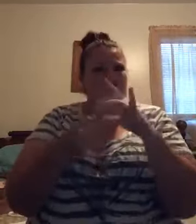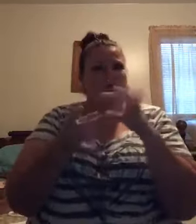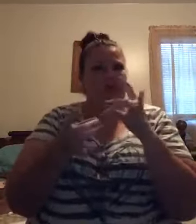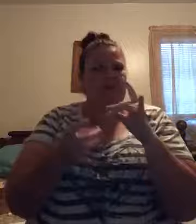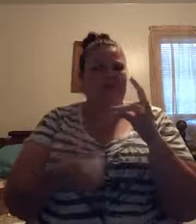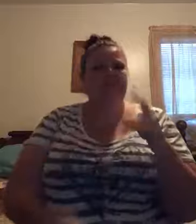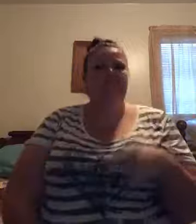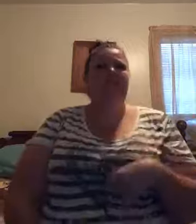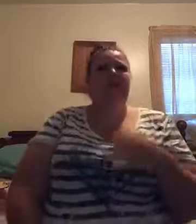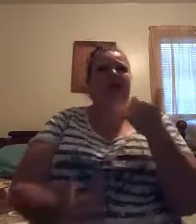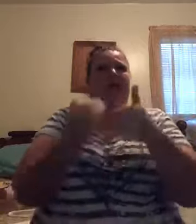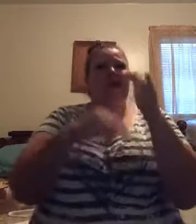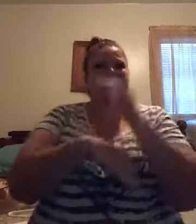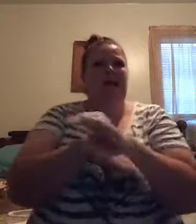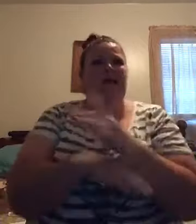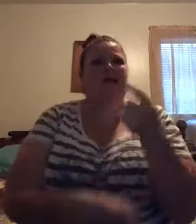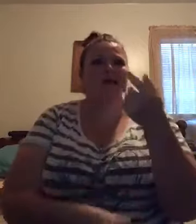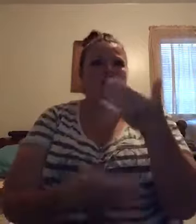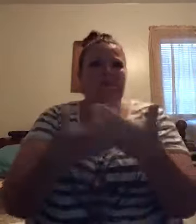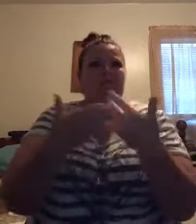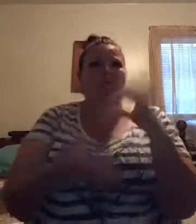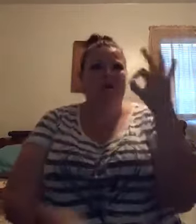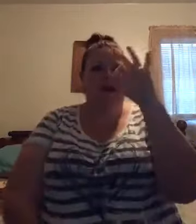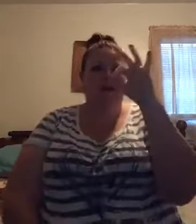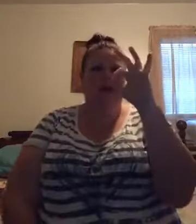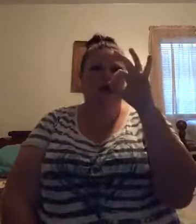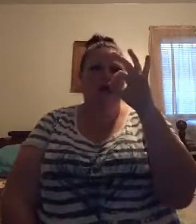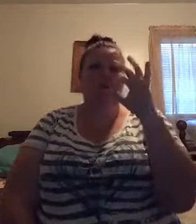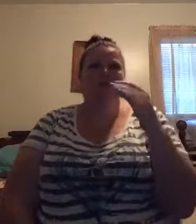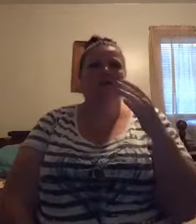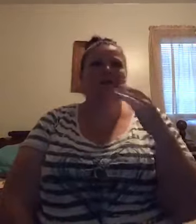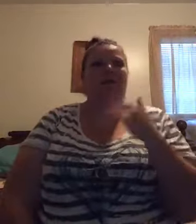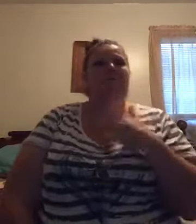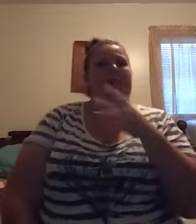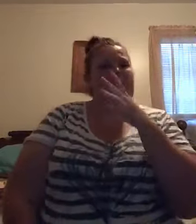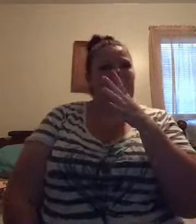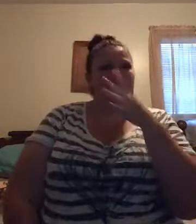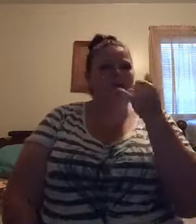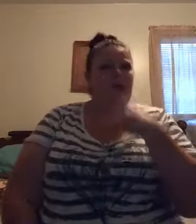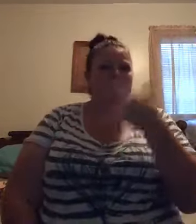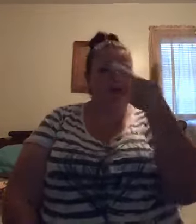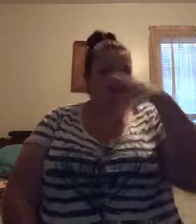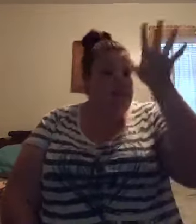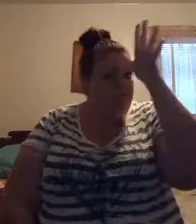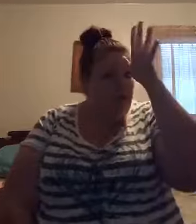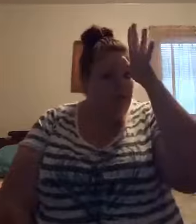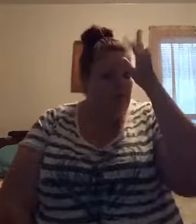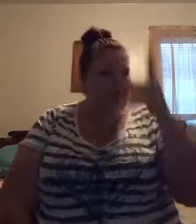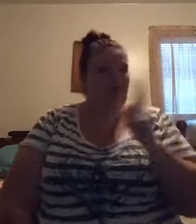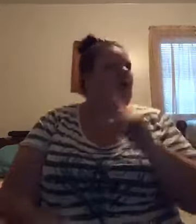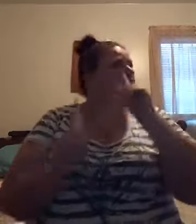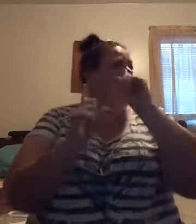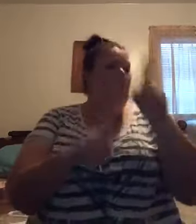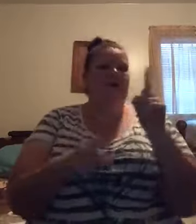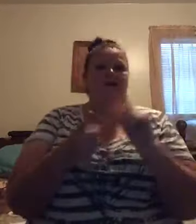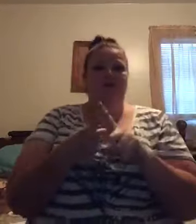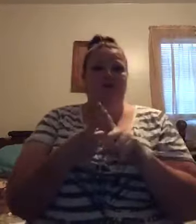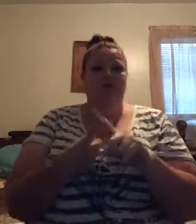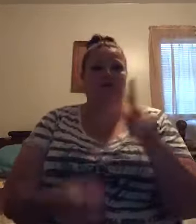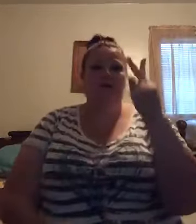story. Last night, a little bit before 9 o'clock, my mother and my stepfather went to